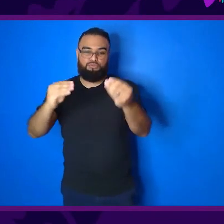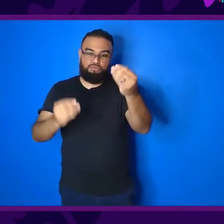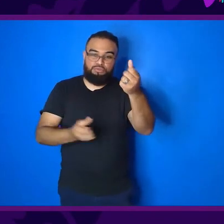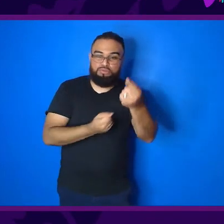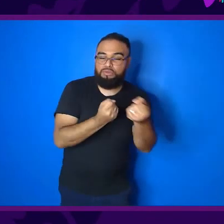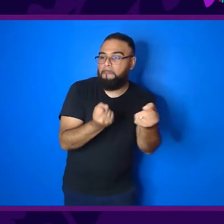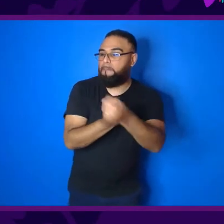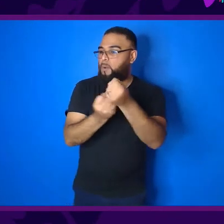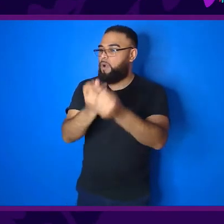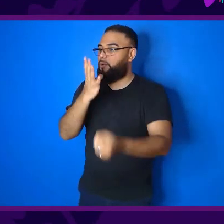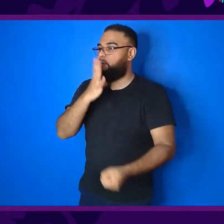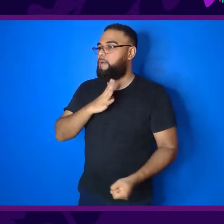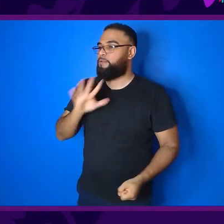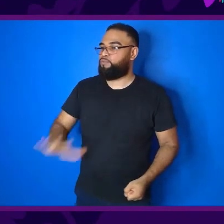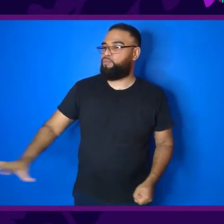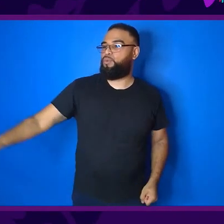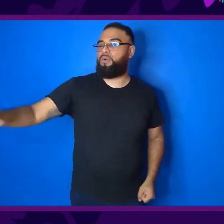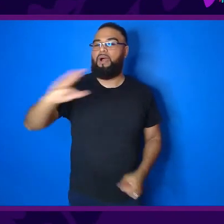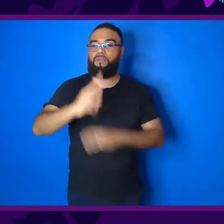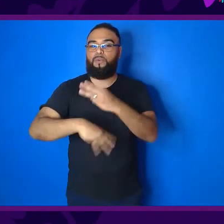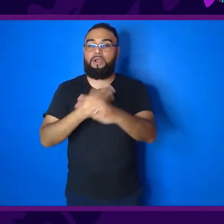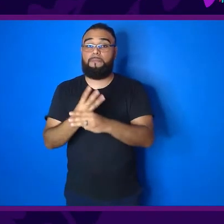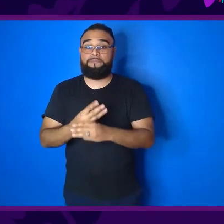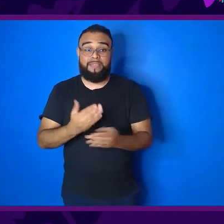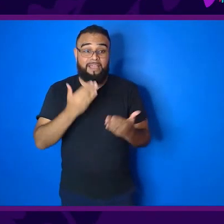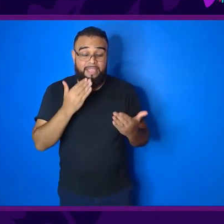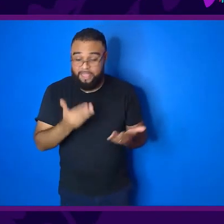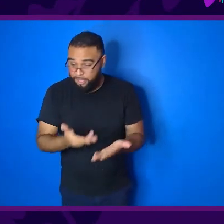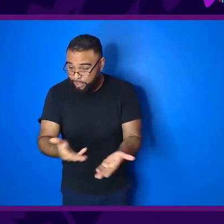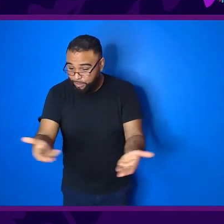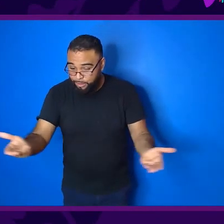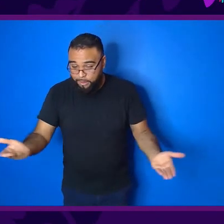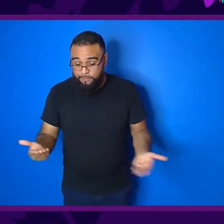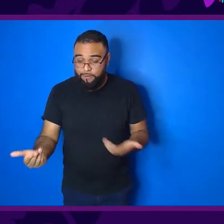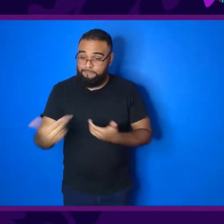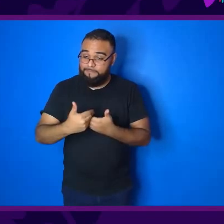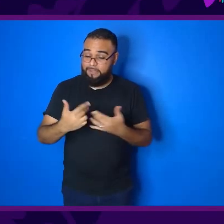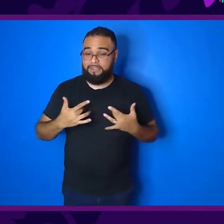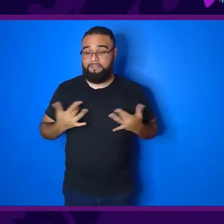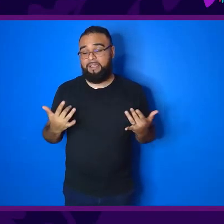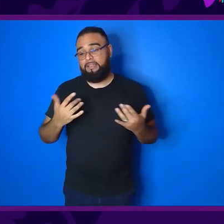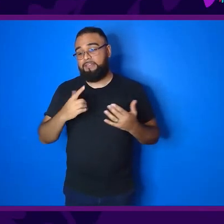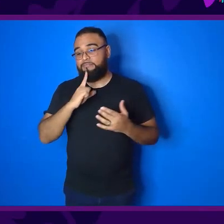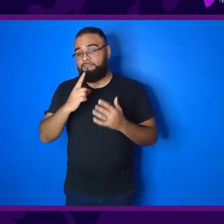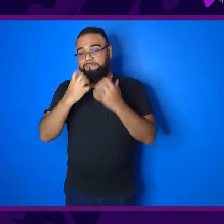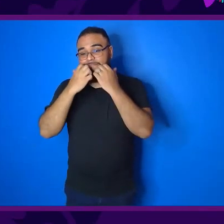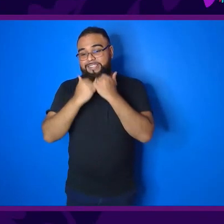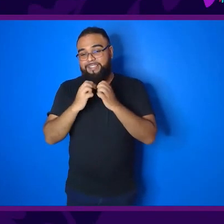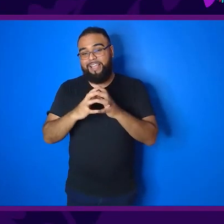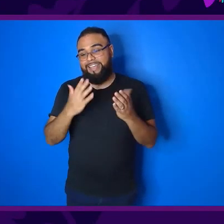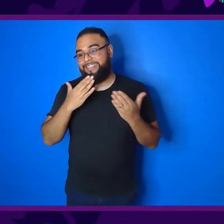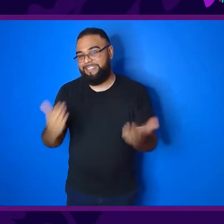much, Francesca, for being part of this event. Thank you, Gloria. And it really means a lot. Thank you. Oh, thank you.